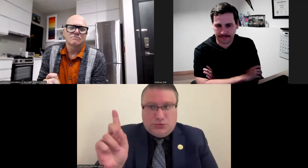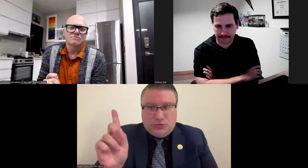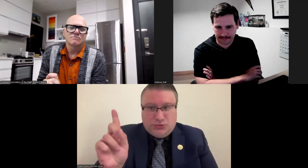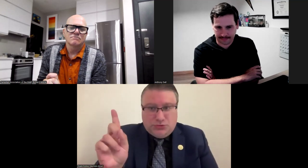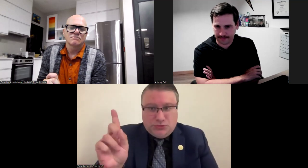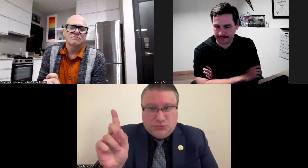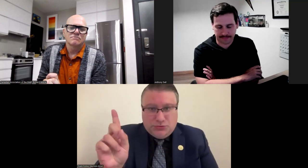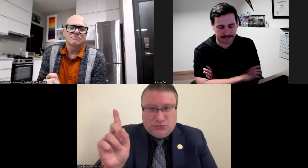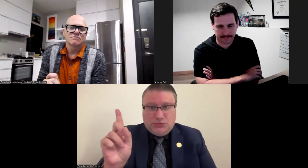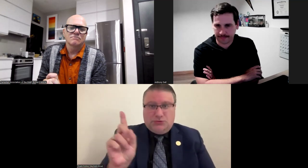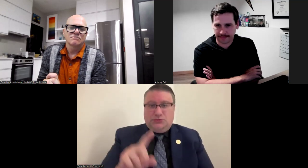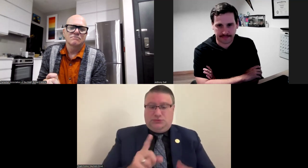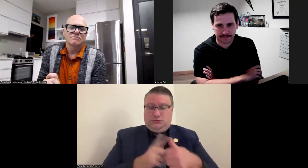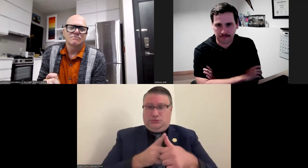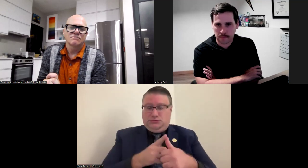language deprivation cannot be accepted.